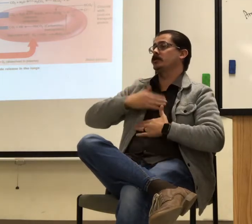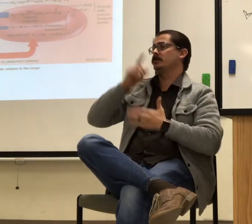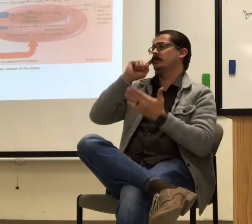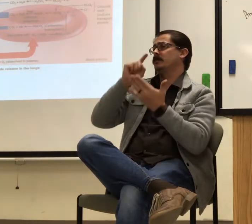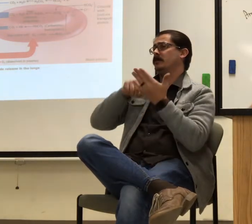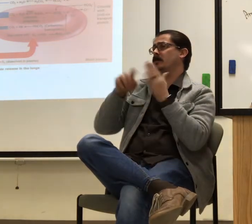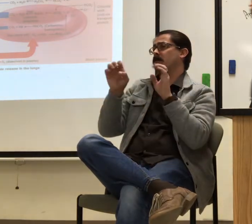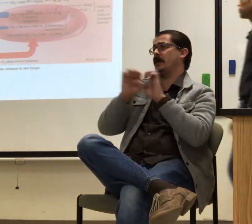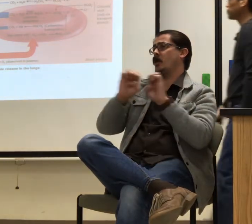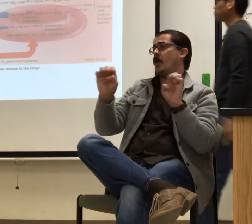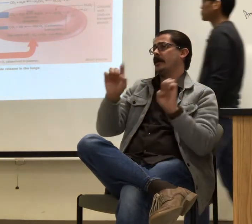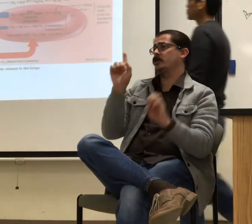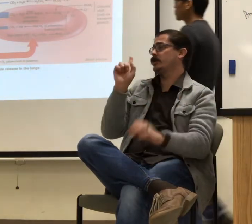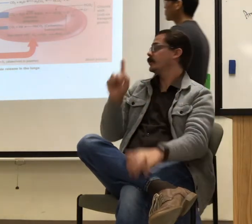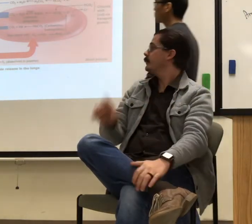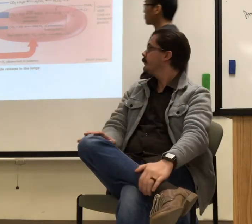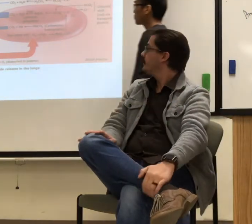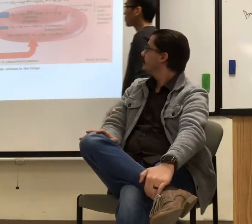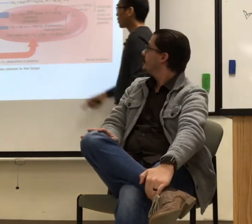there.